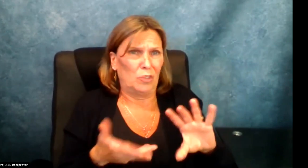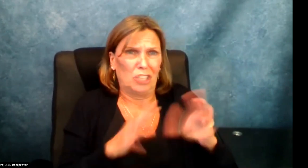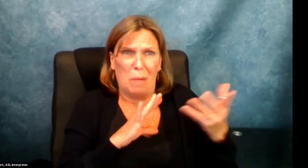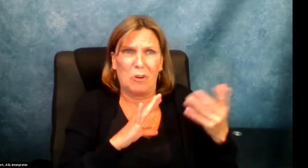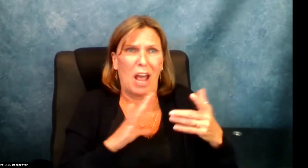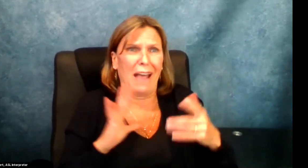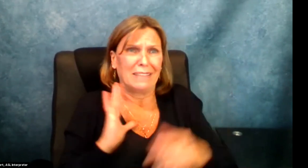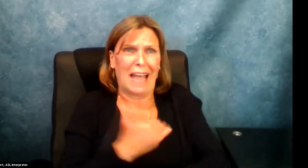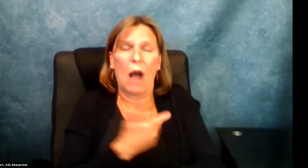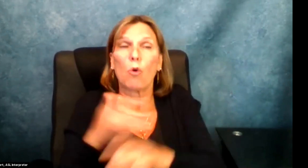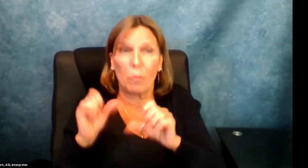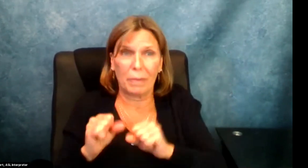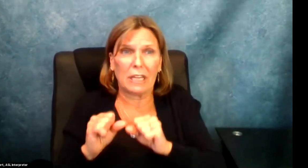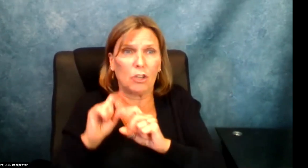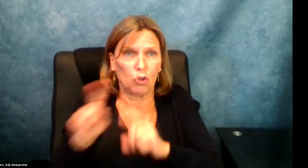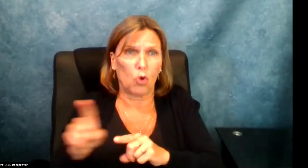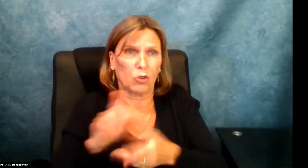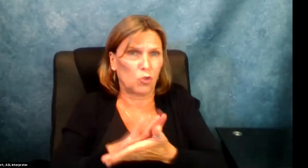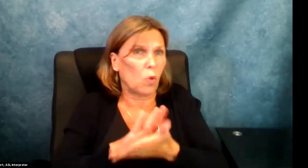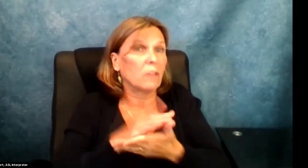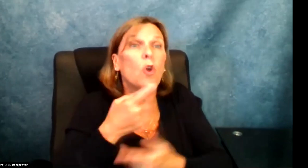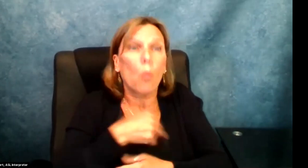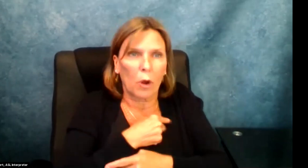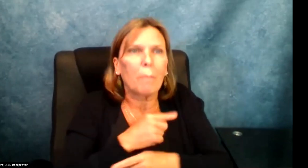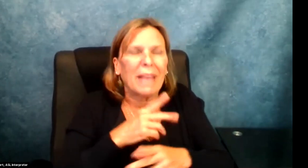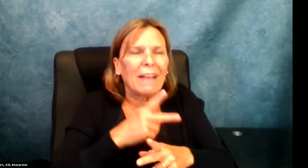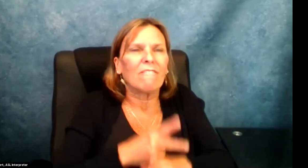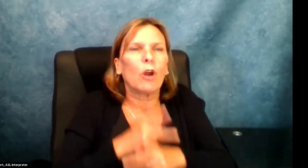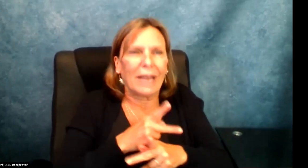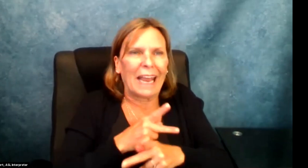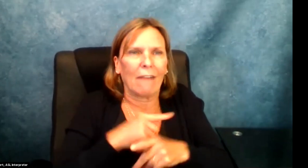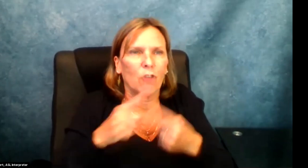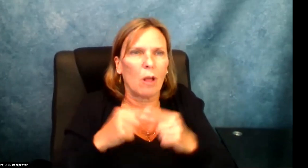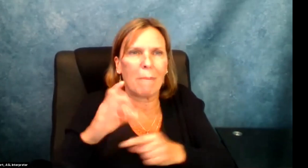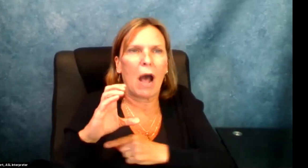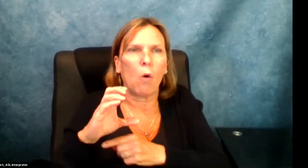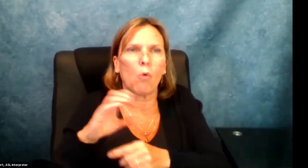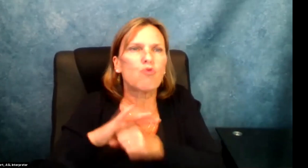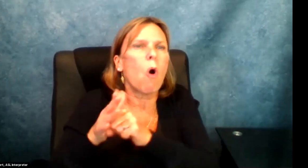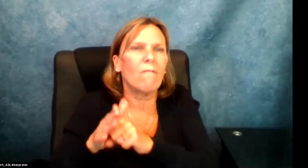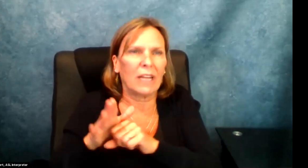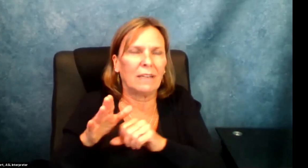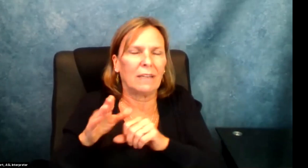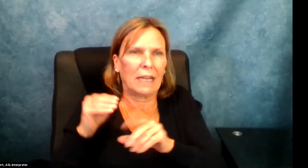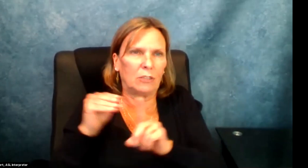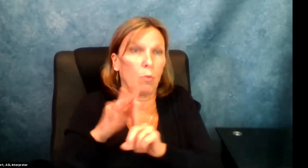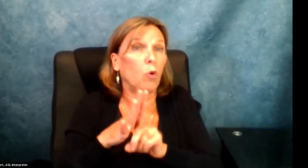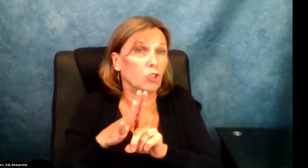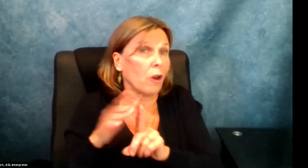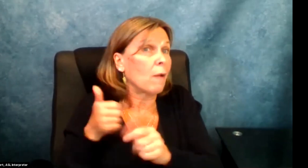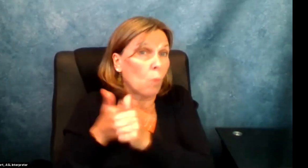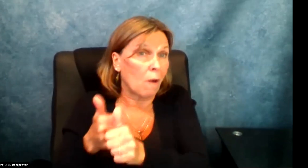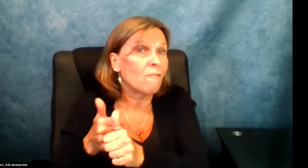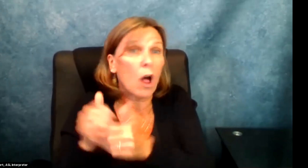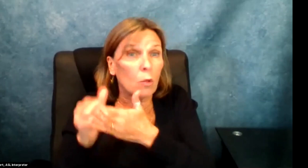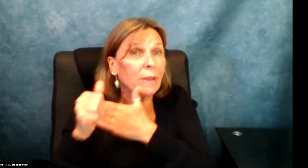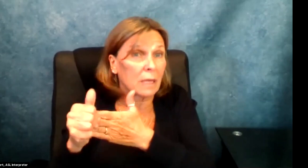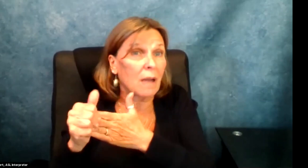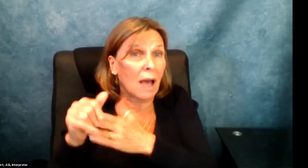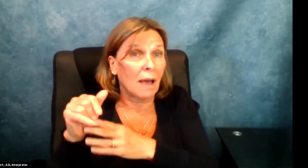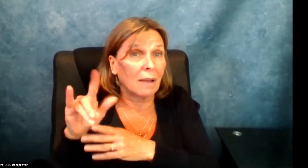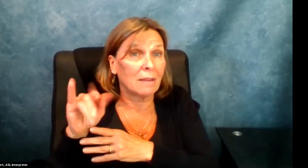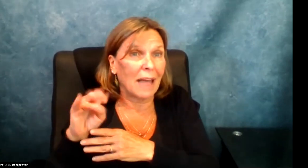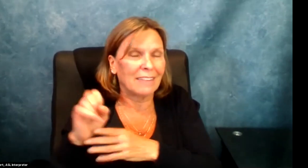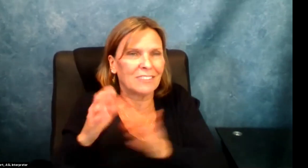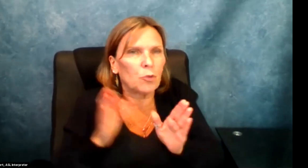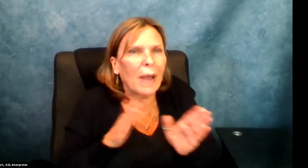go to school. And so we're being really careful about COVID exposure and we're following the guidelines. So again, like, you can kind of shift this off of you a